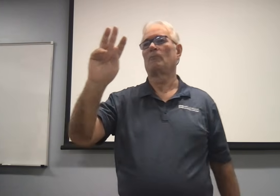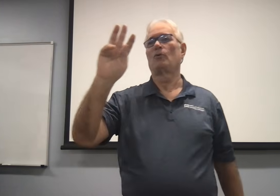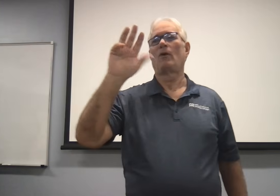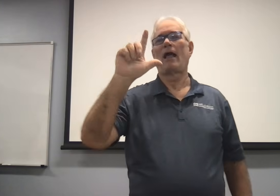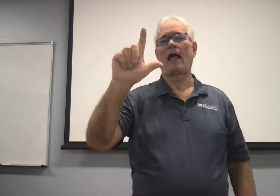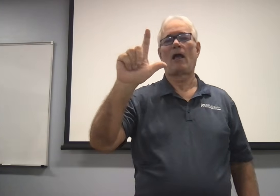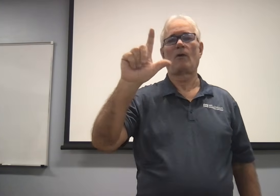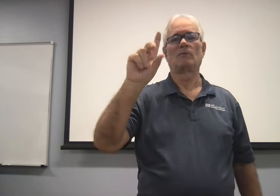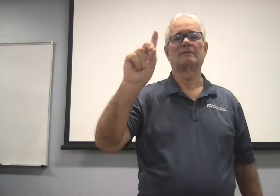go.